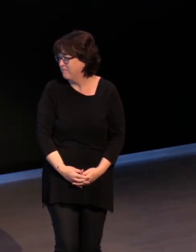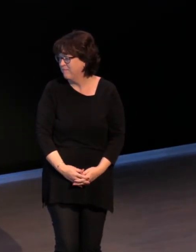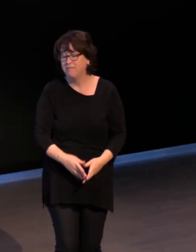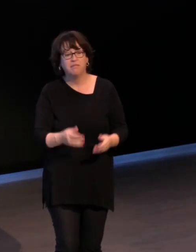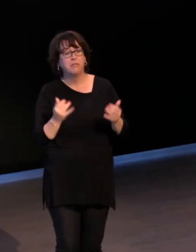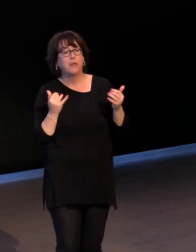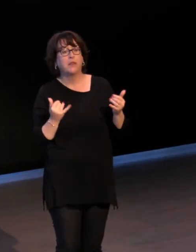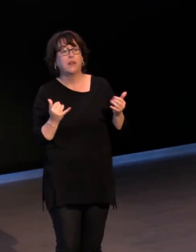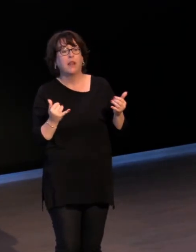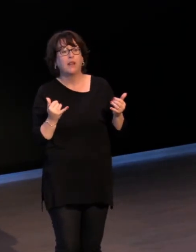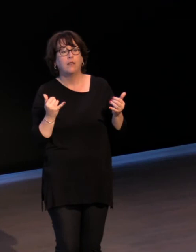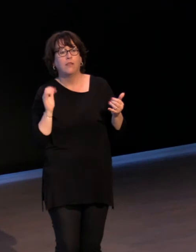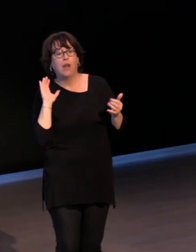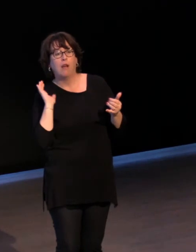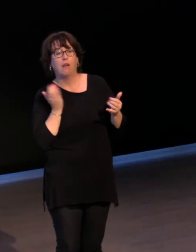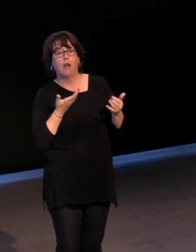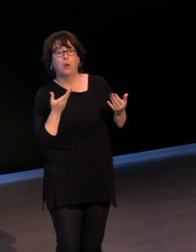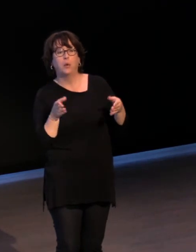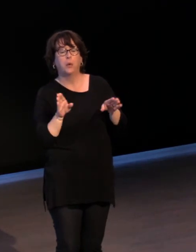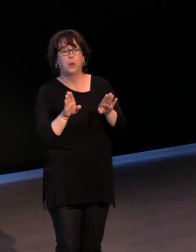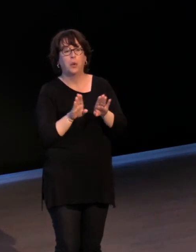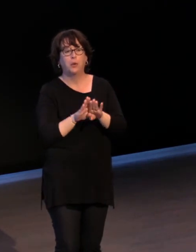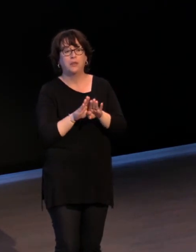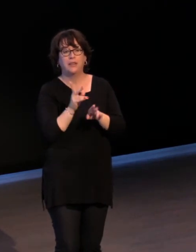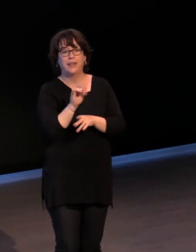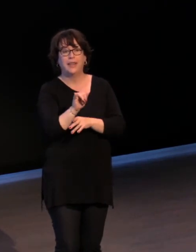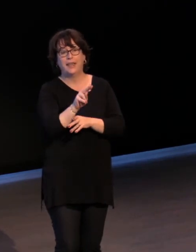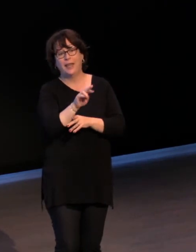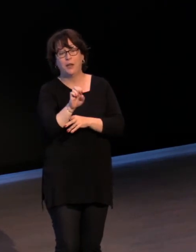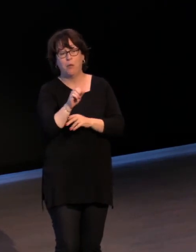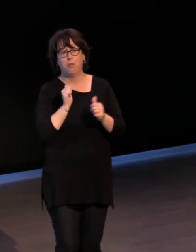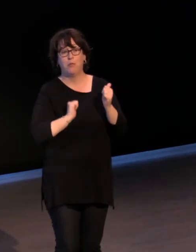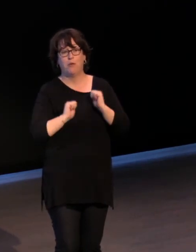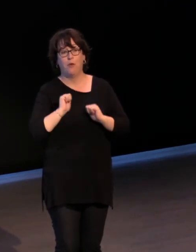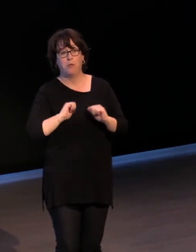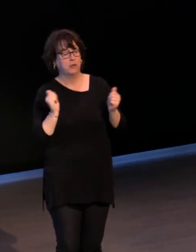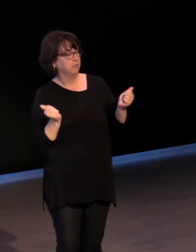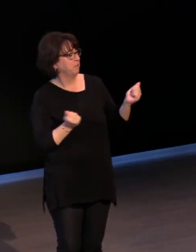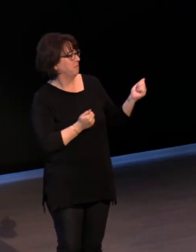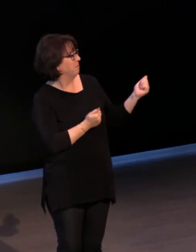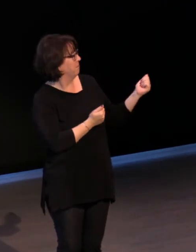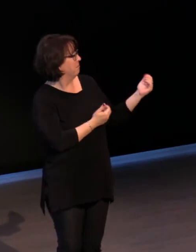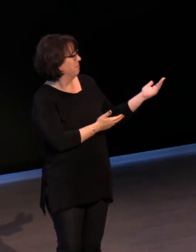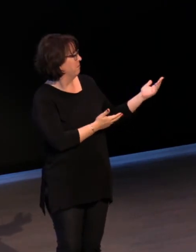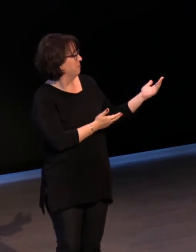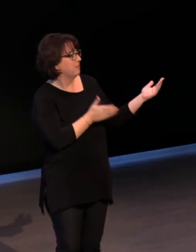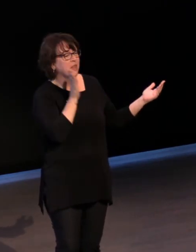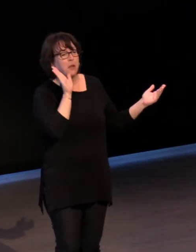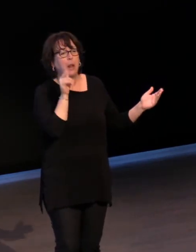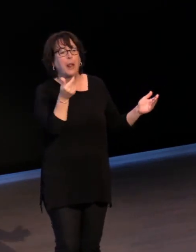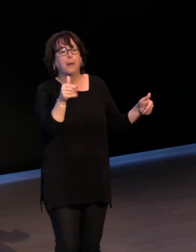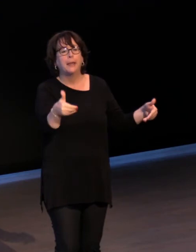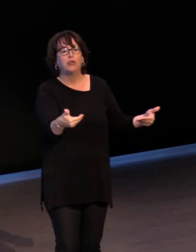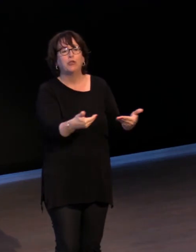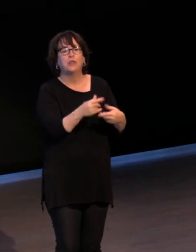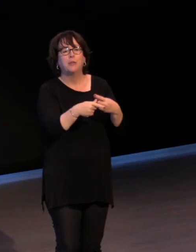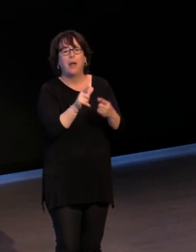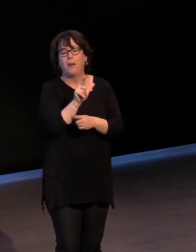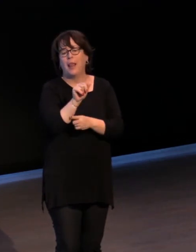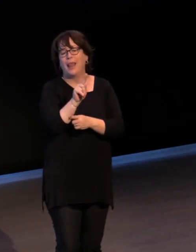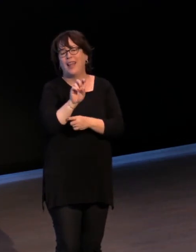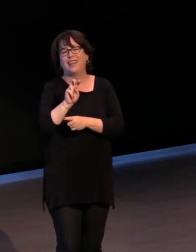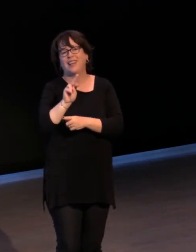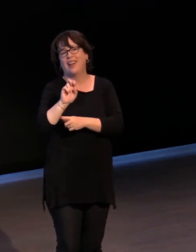And now for our closing keynote performance, we're going to have Quisol, who will give us a little introduction into Latinx